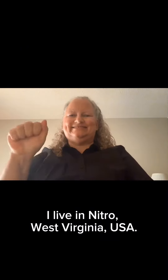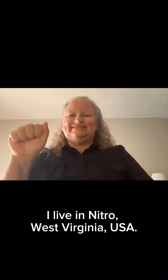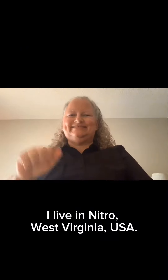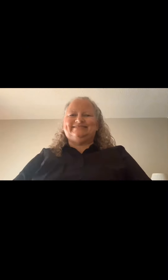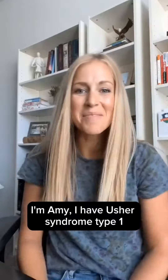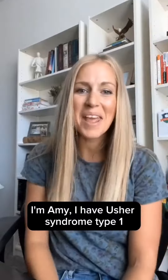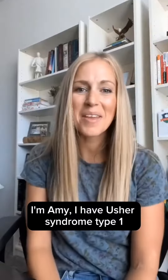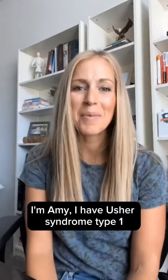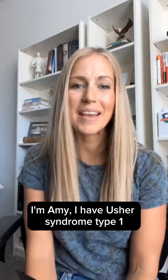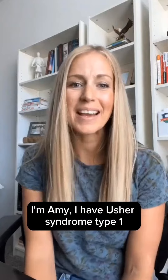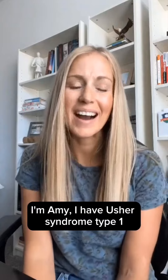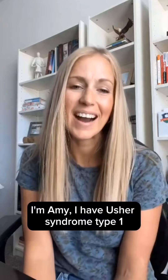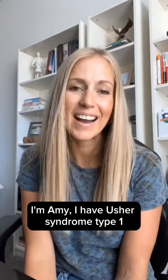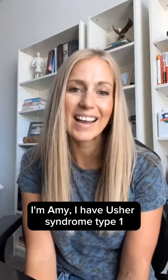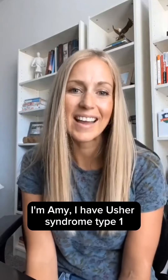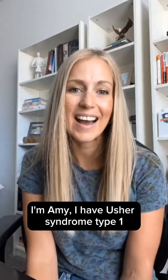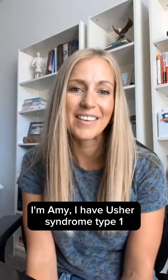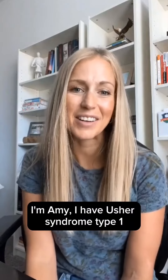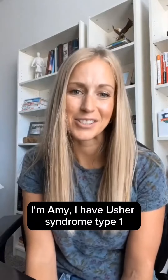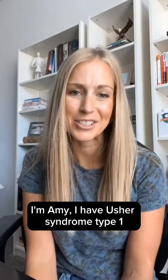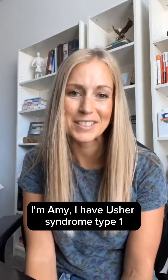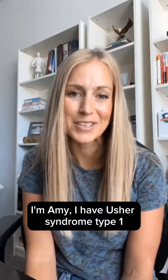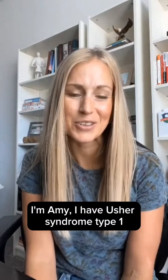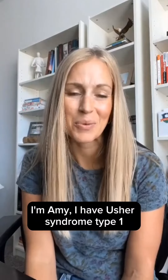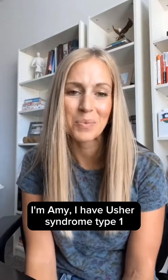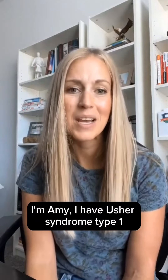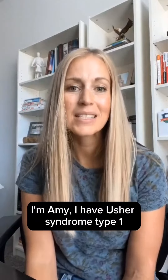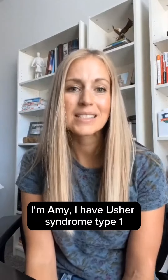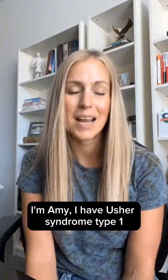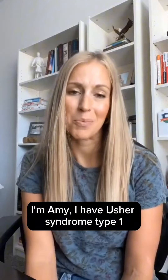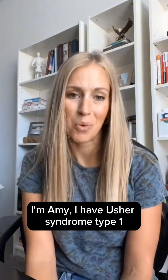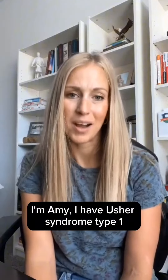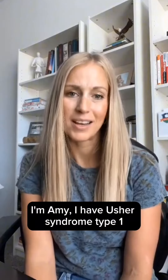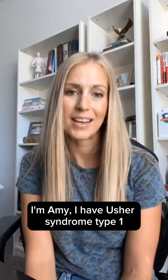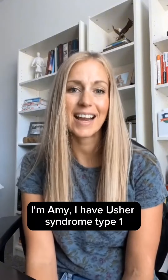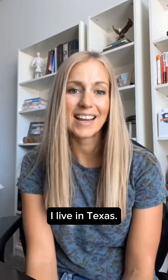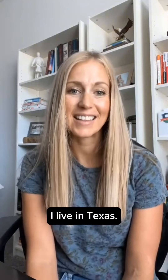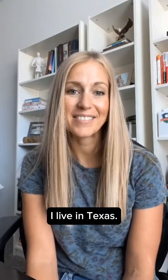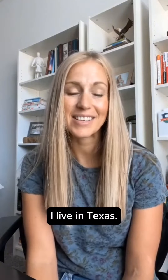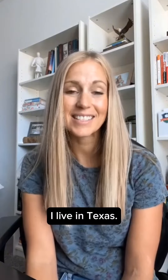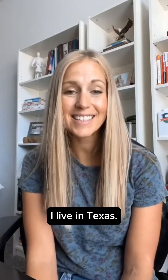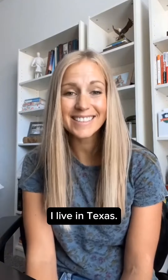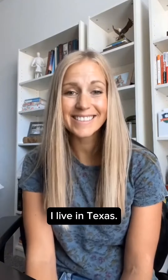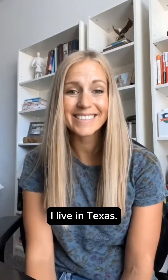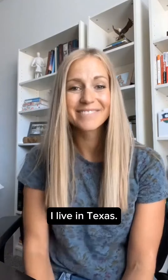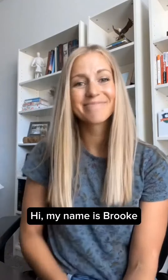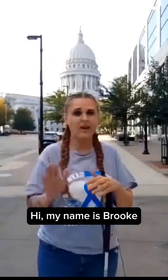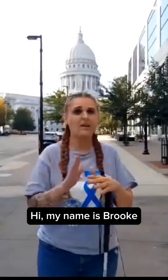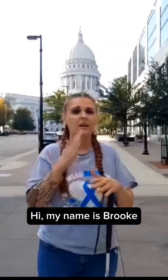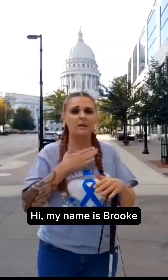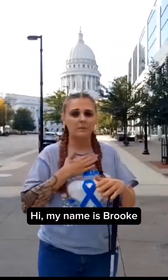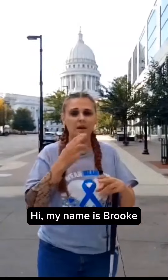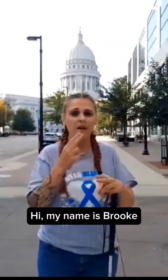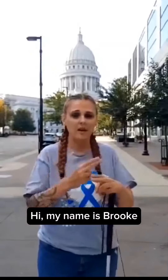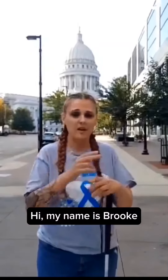I'm Amy. I have Usher syndrome Type 1. I live in Texas. Hi, my name